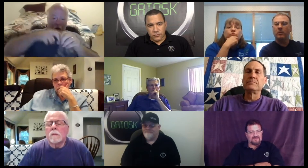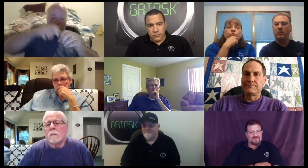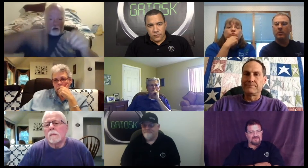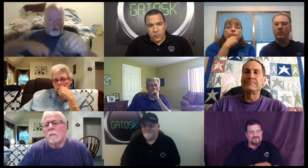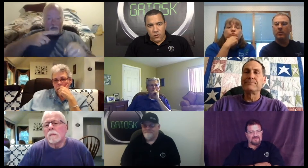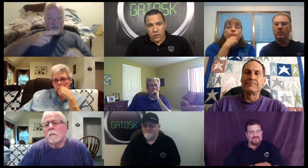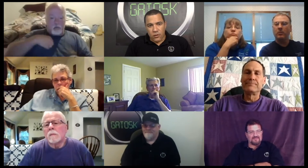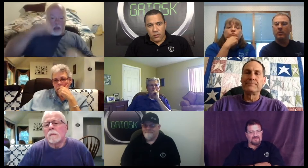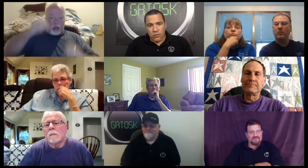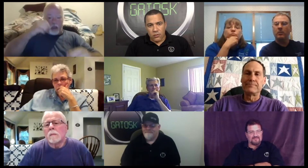that